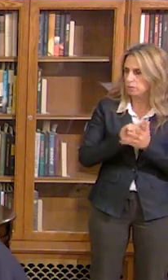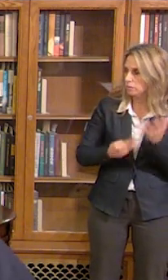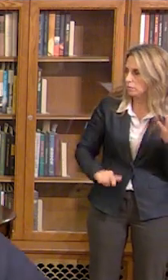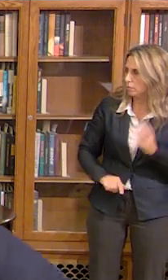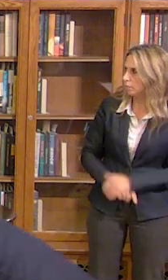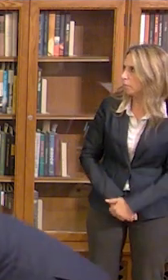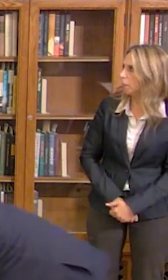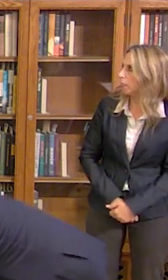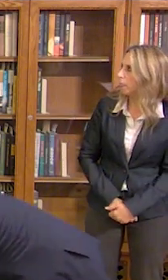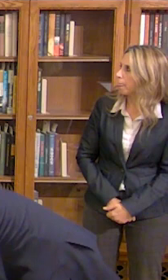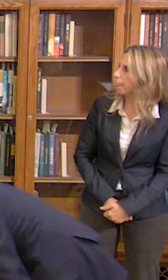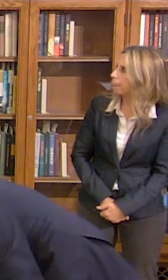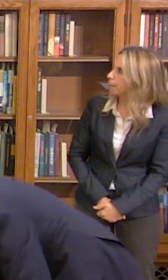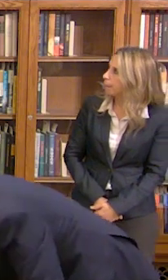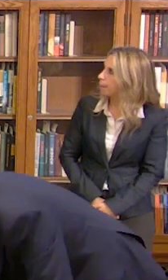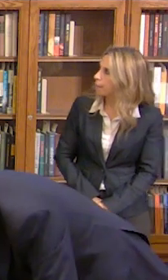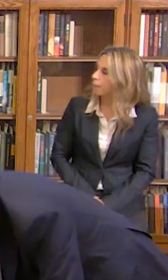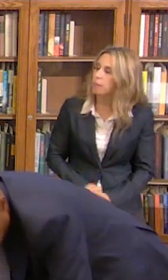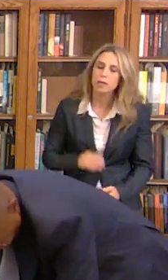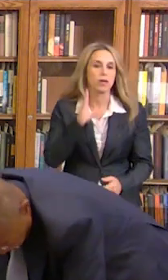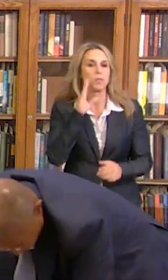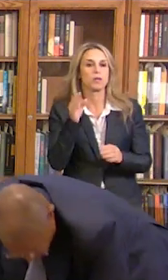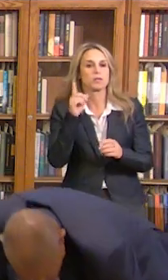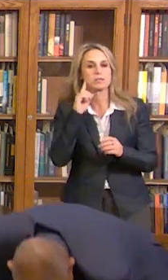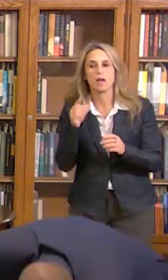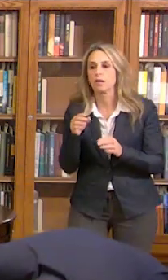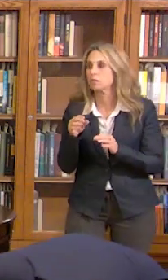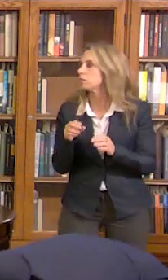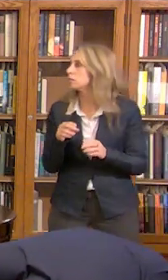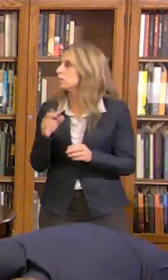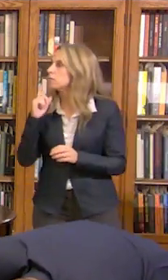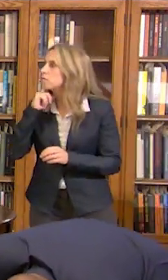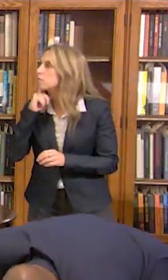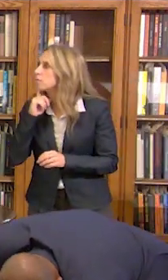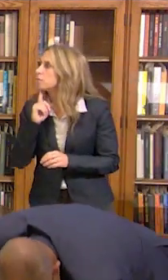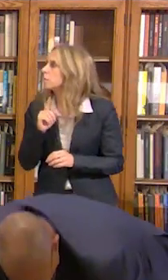motives hey this is going to sound simple but it's not